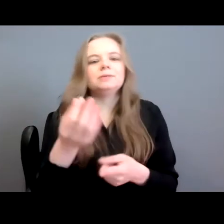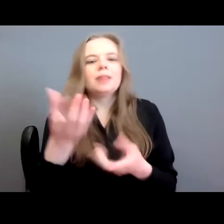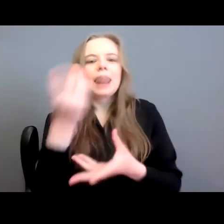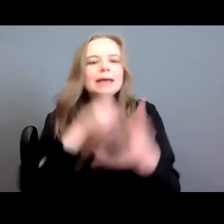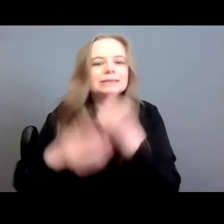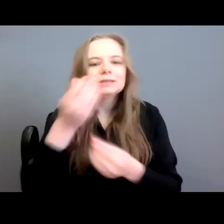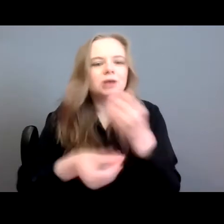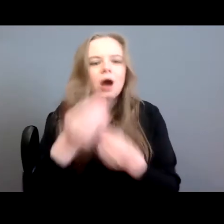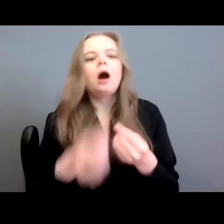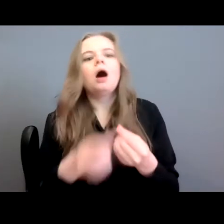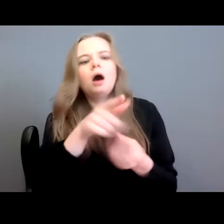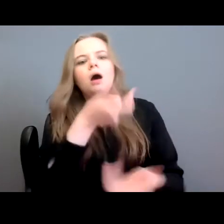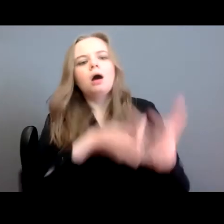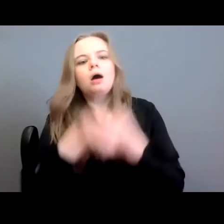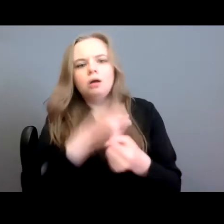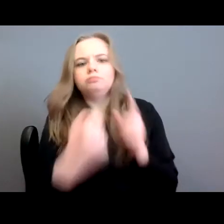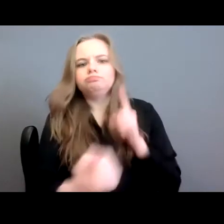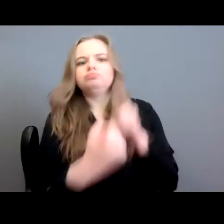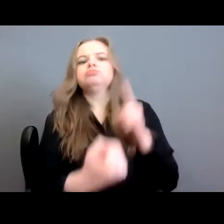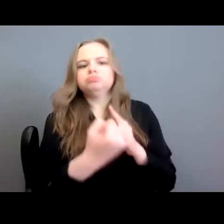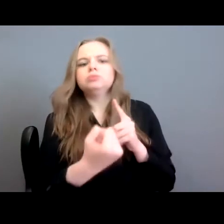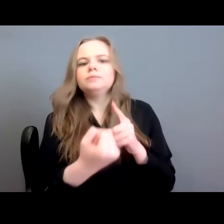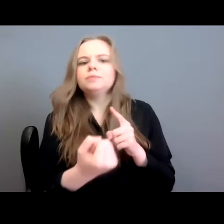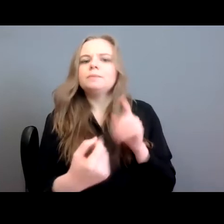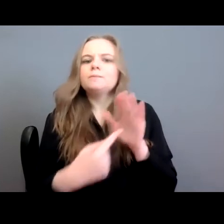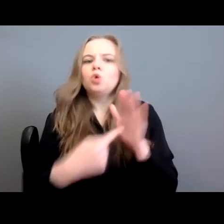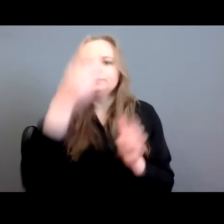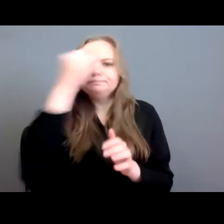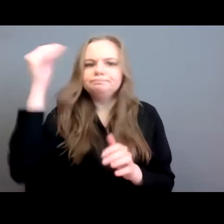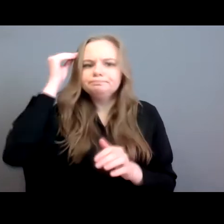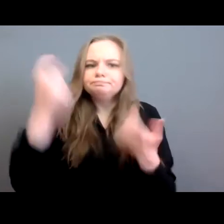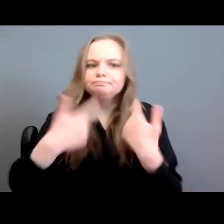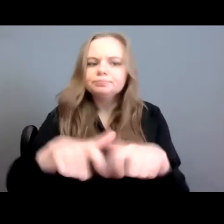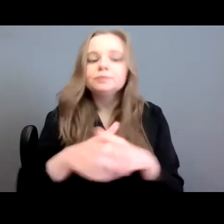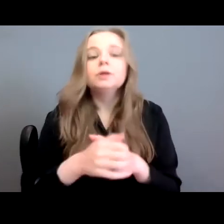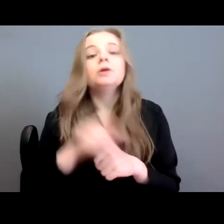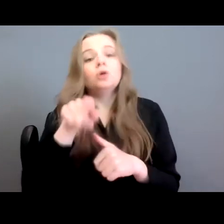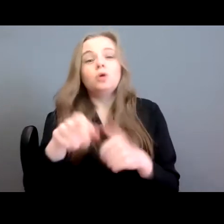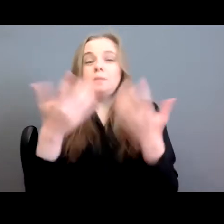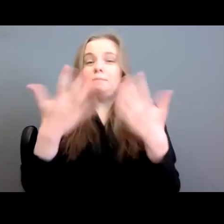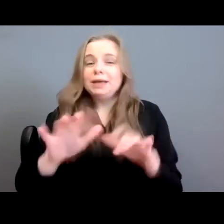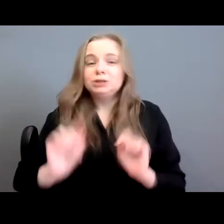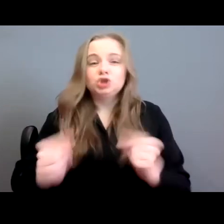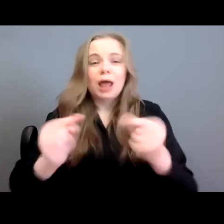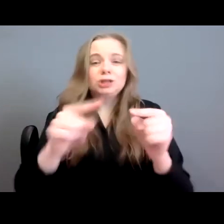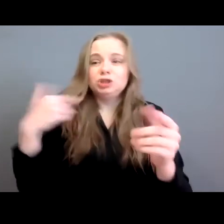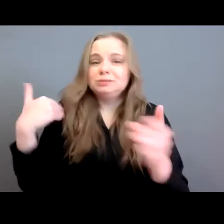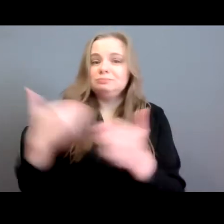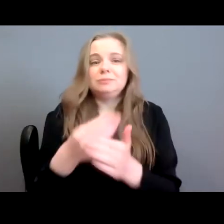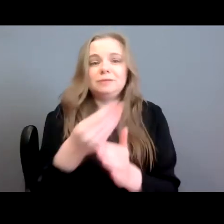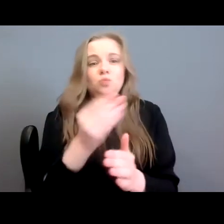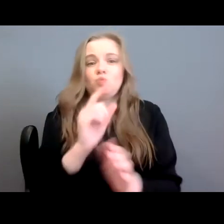to be mindful of. I think especially given the challenges that we've all faced over the previous